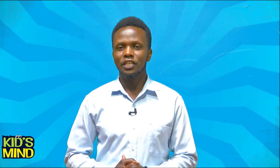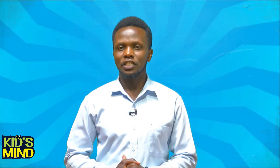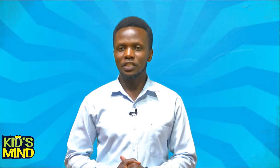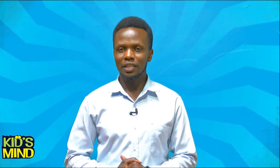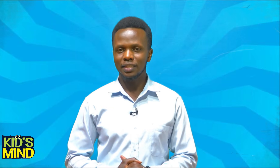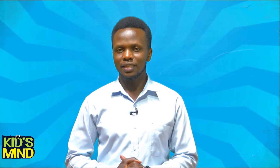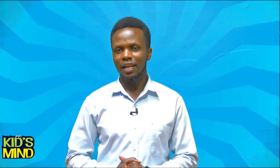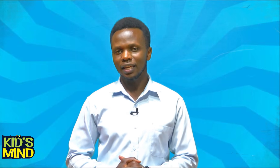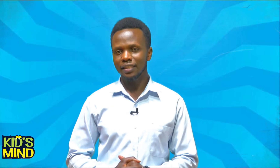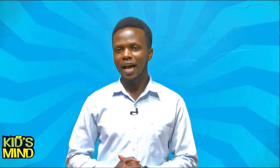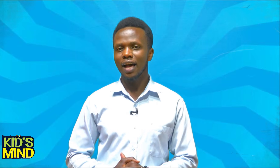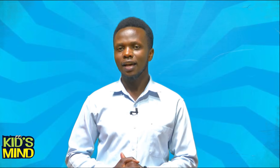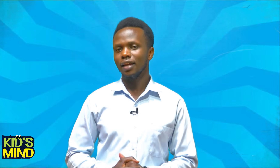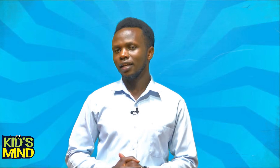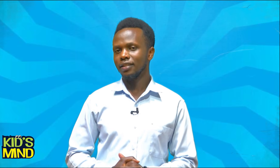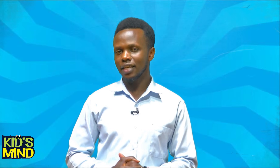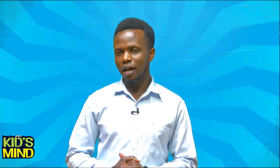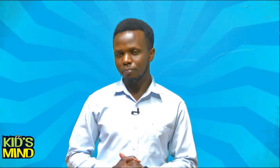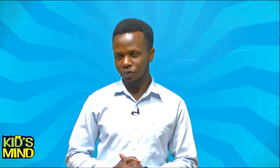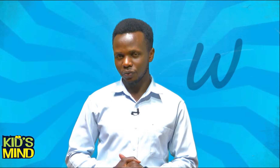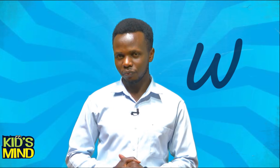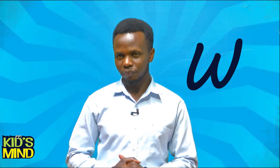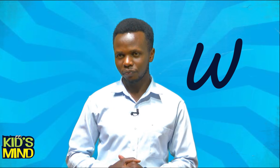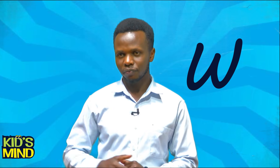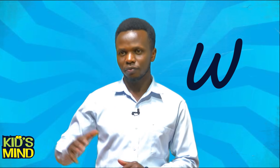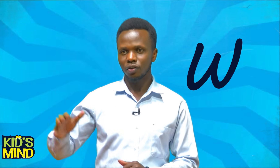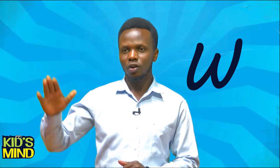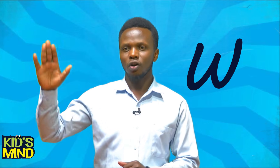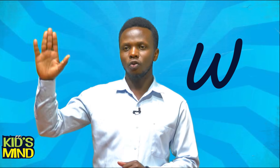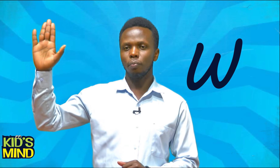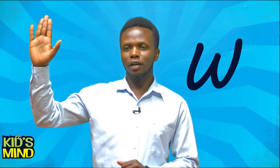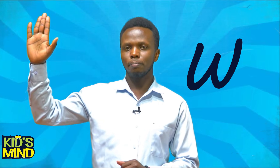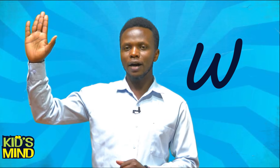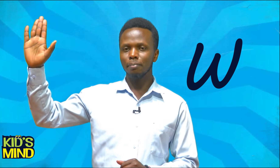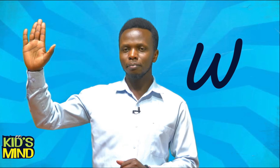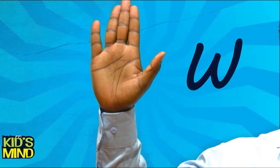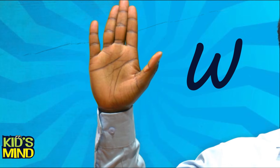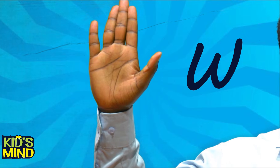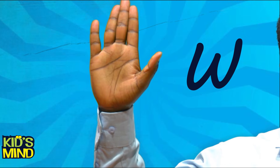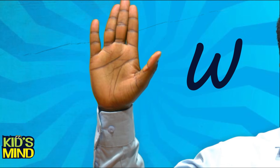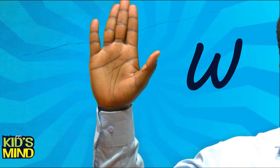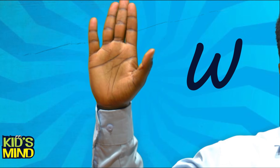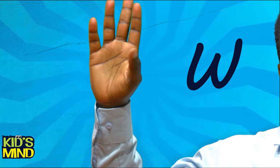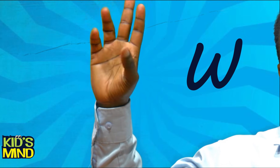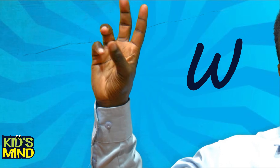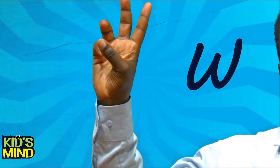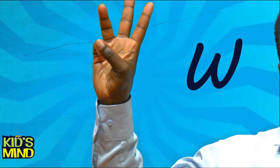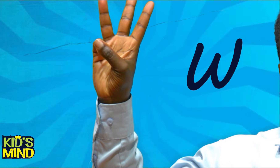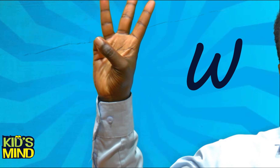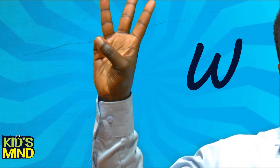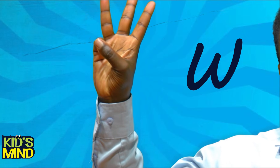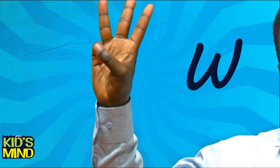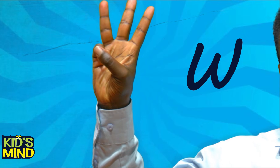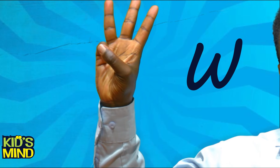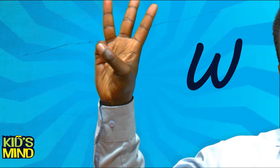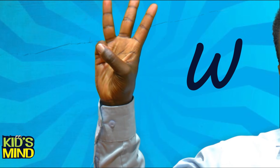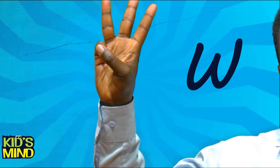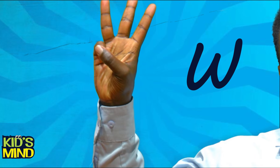it is letter W. Open palm, you fold these 2 fingers,